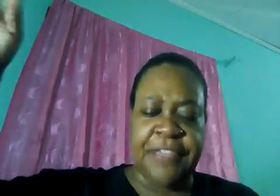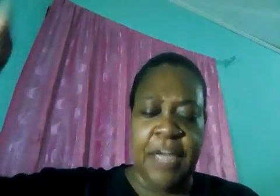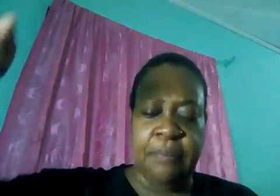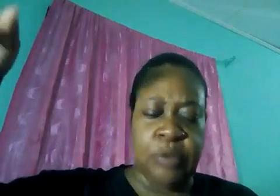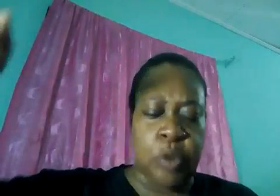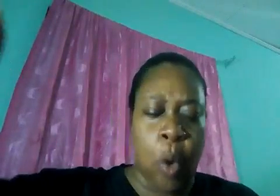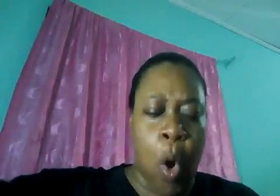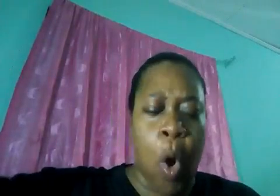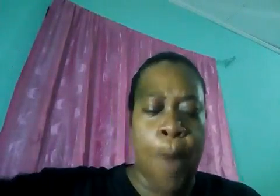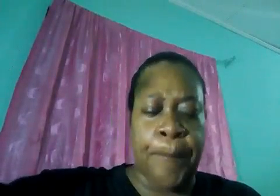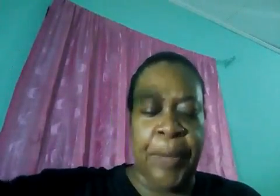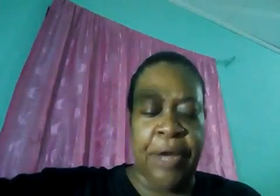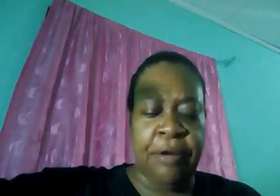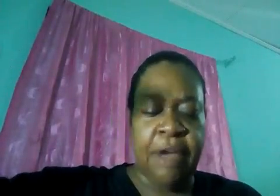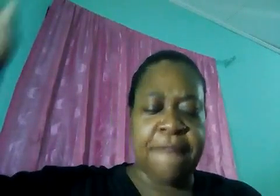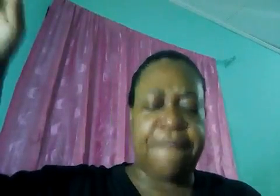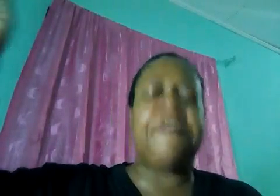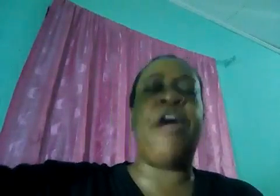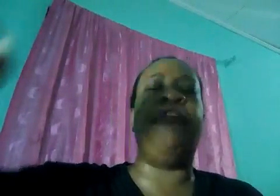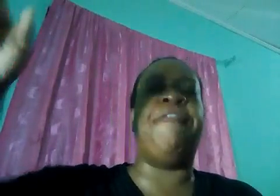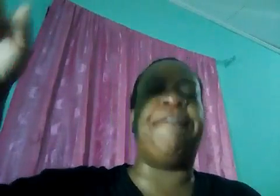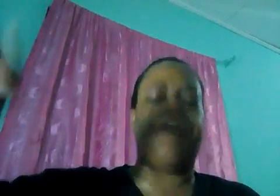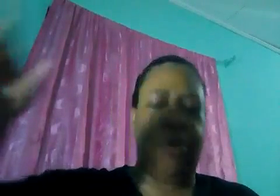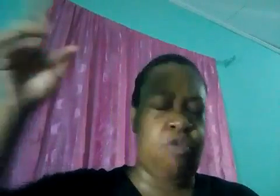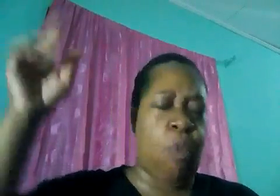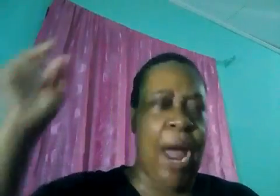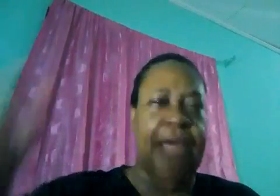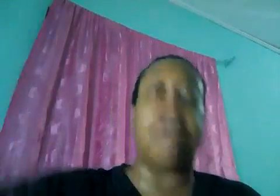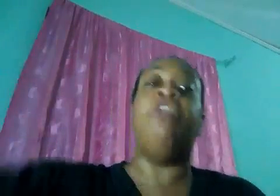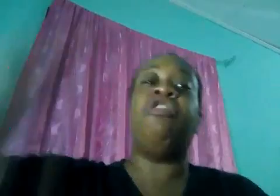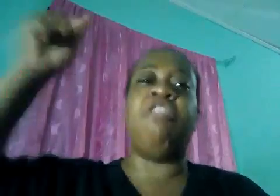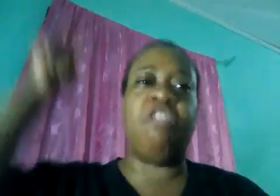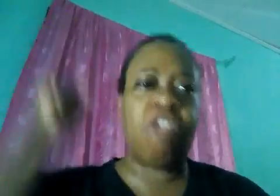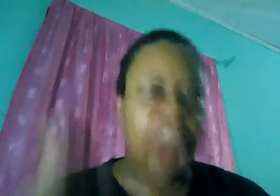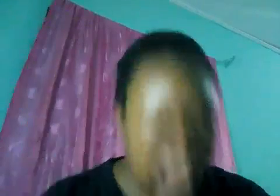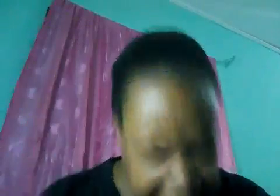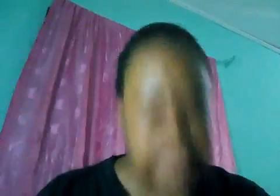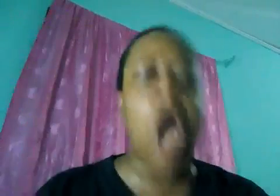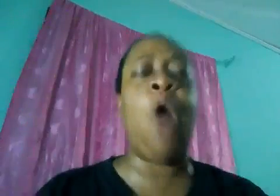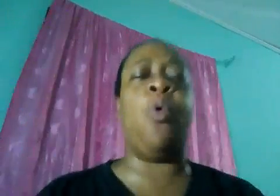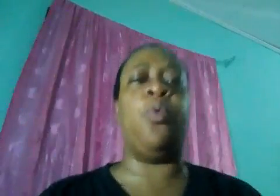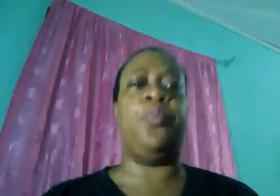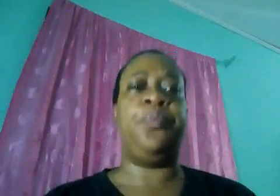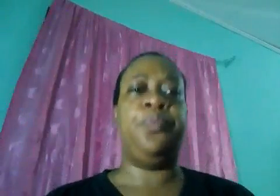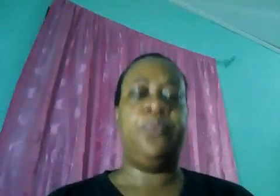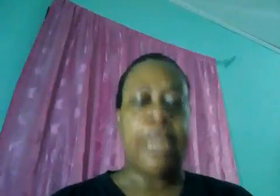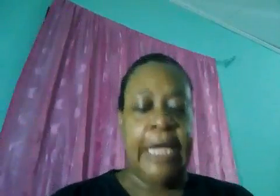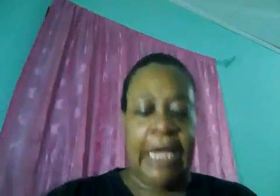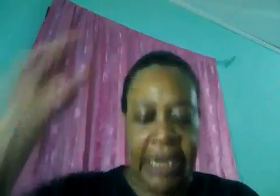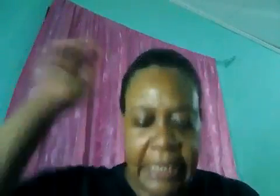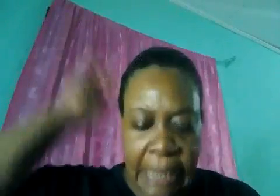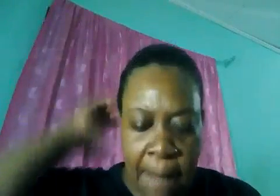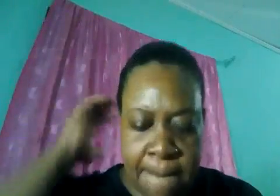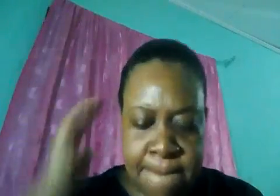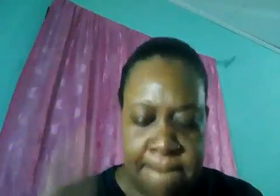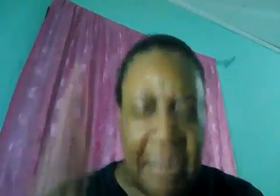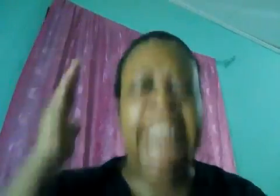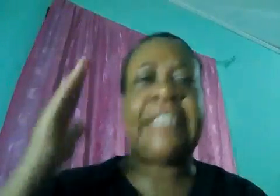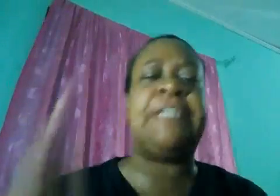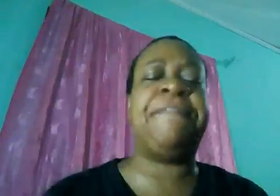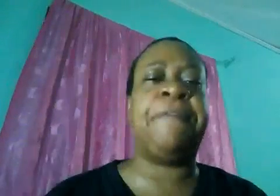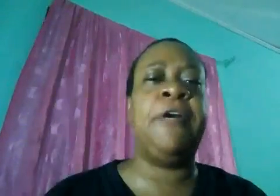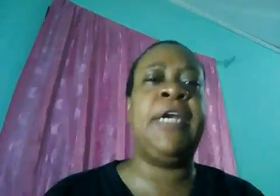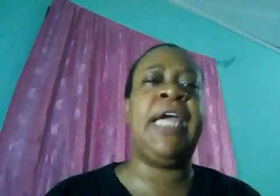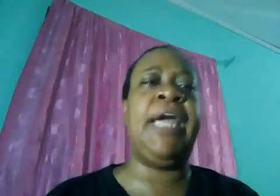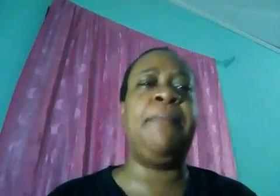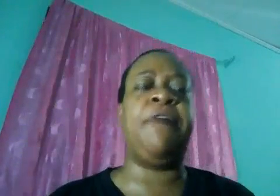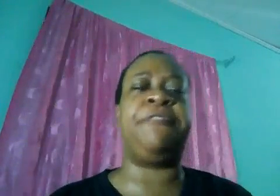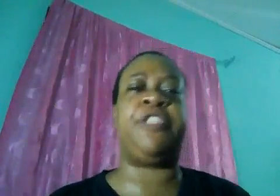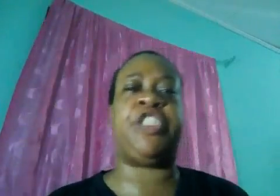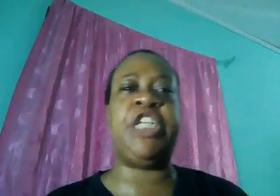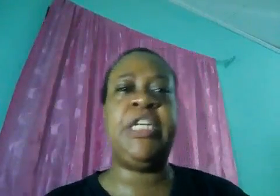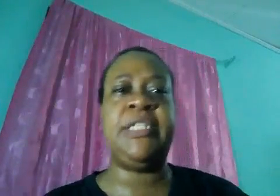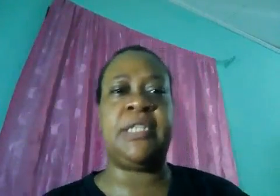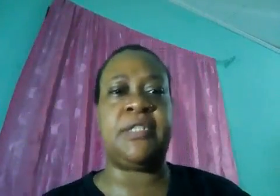to open very, very wide right now in the mighty full name of Jesus